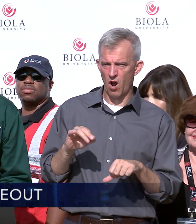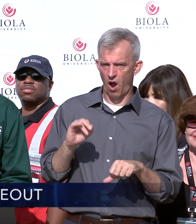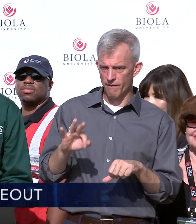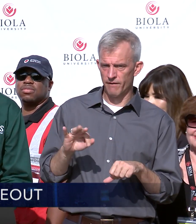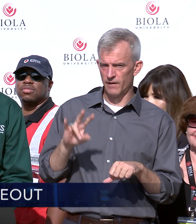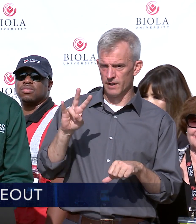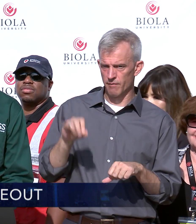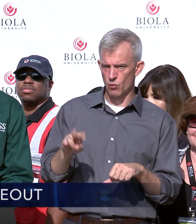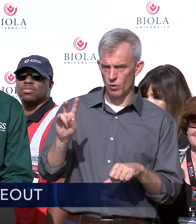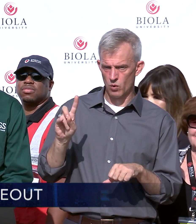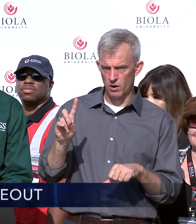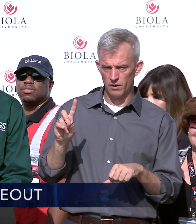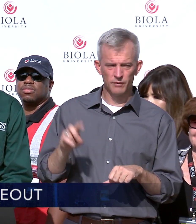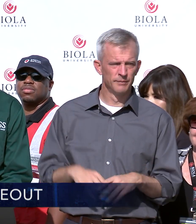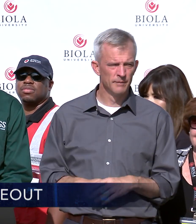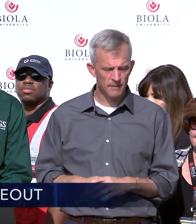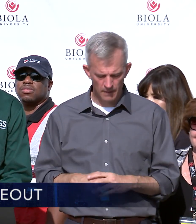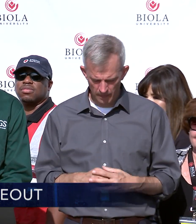7.1.